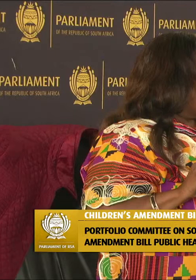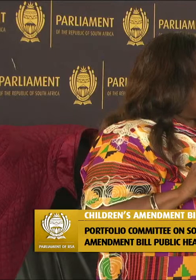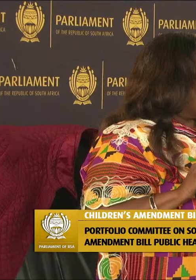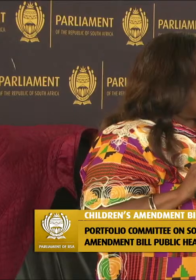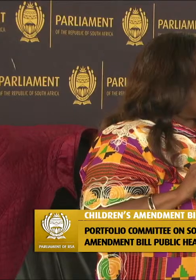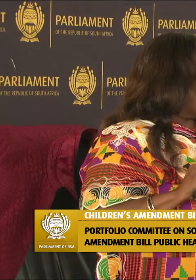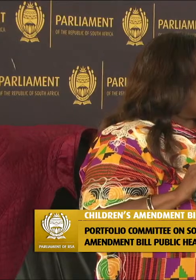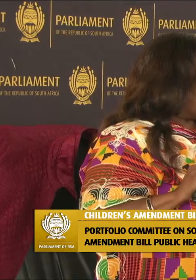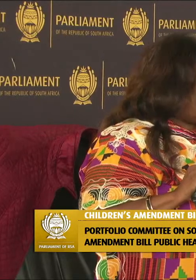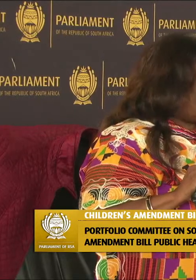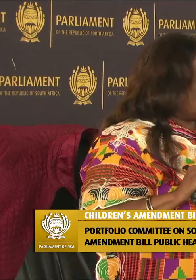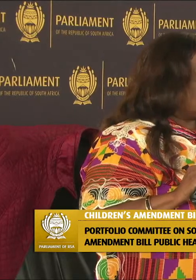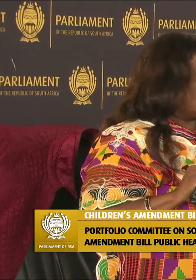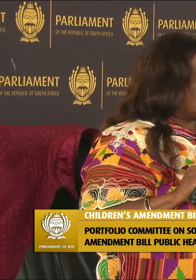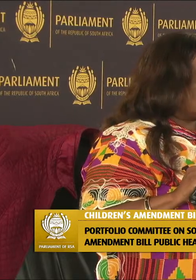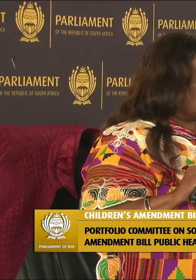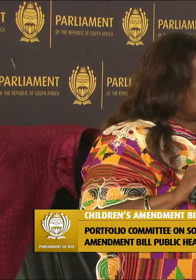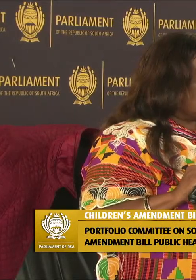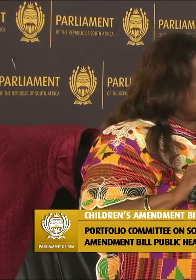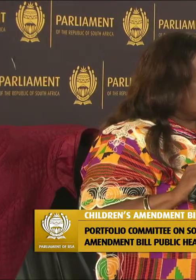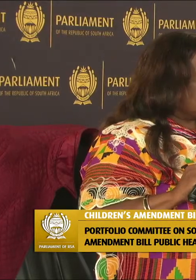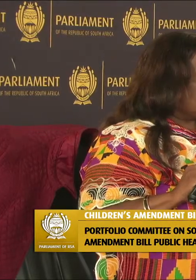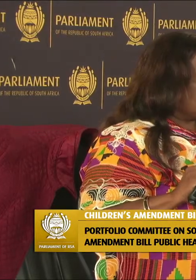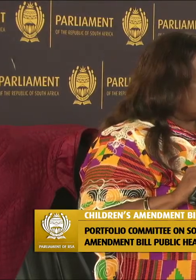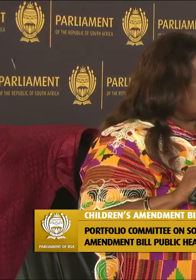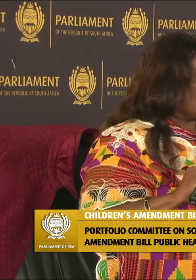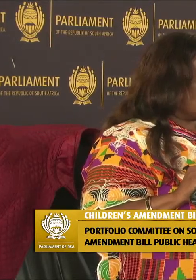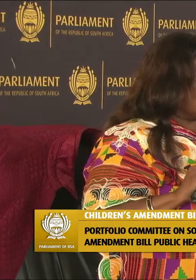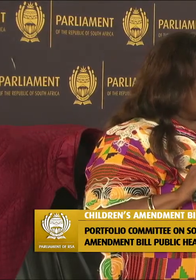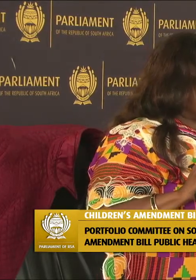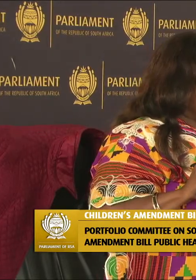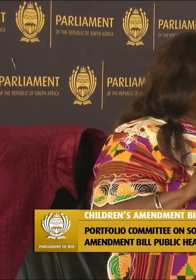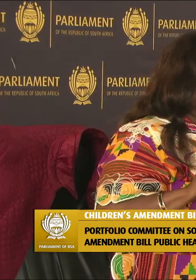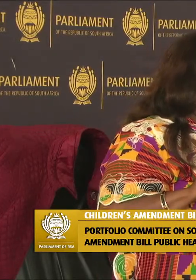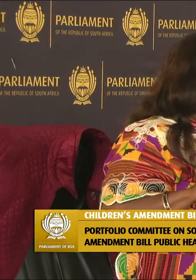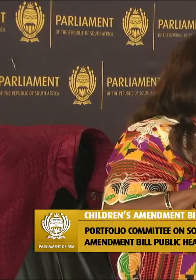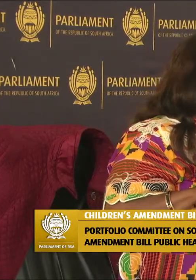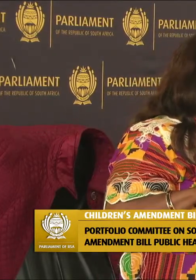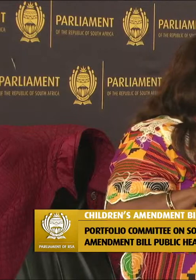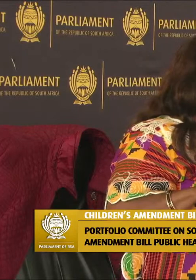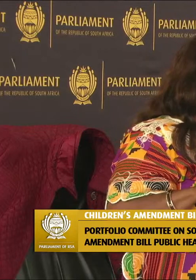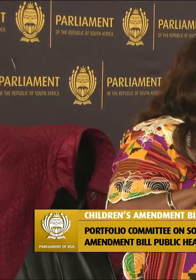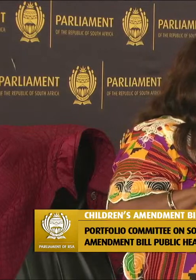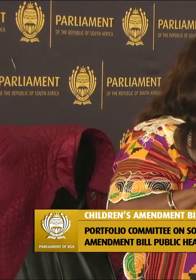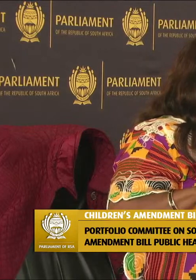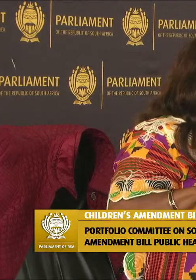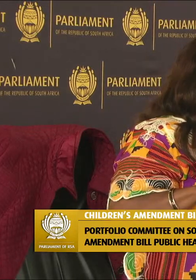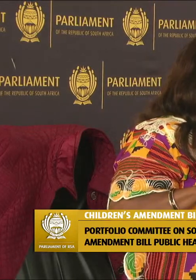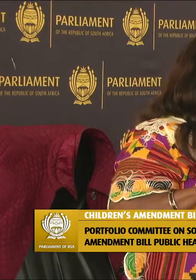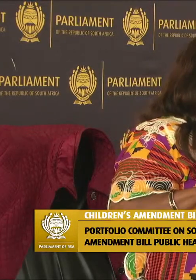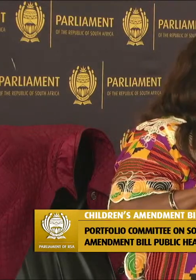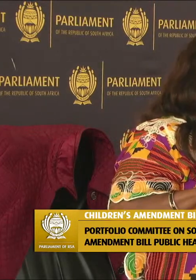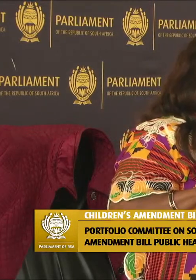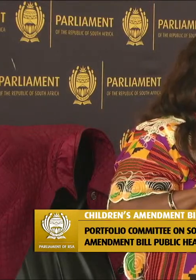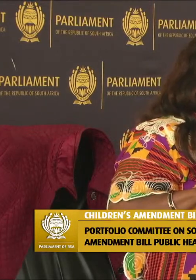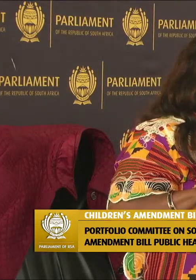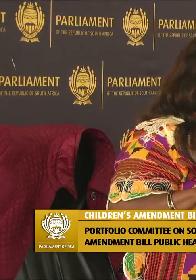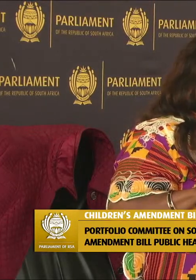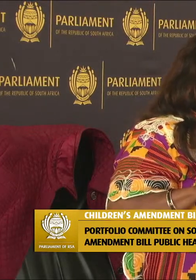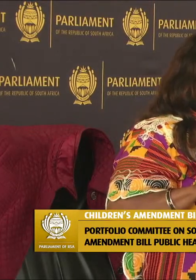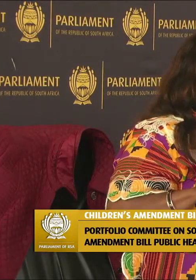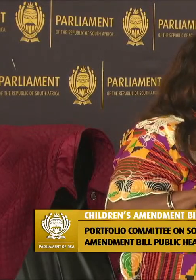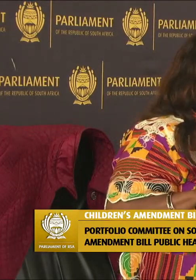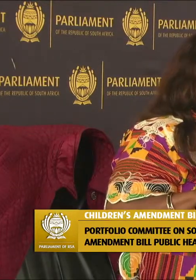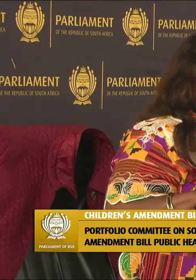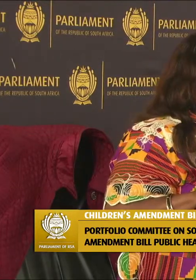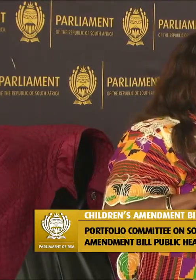about forced marriages, taking our children to marry someone forcefully. So it will also help